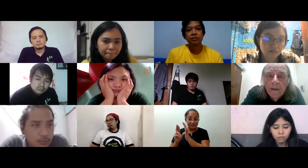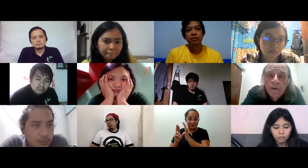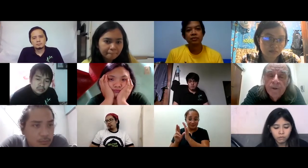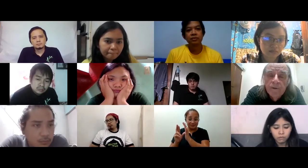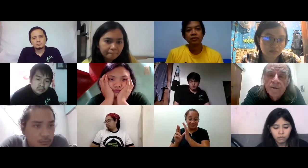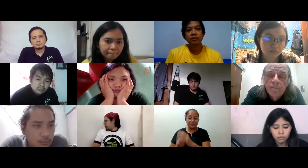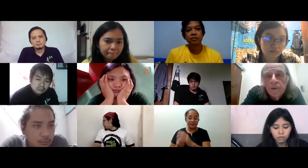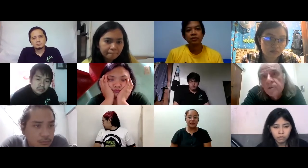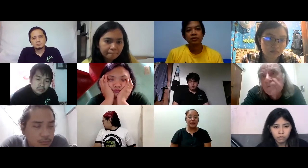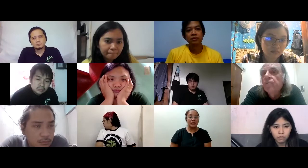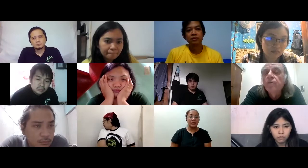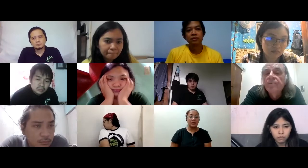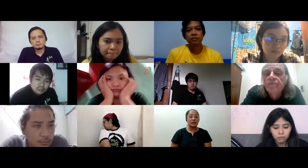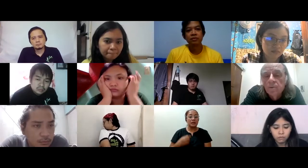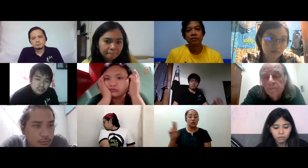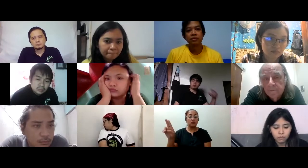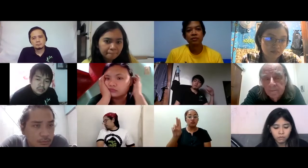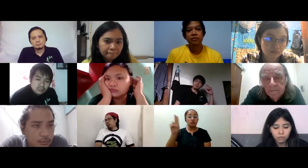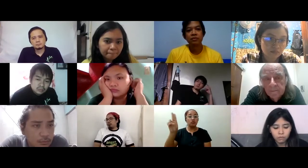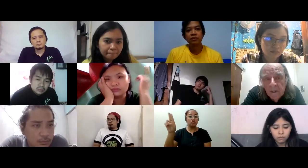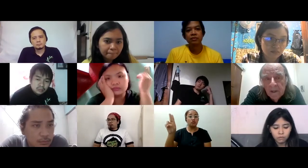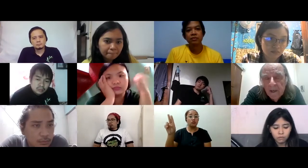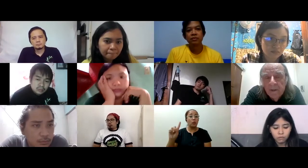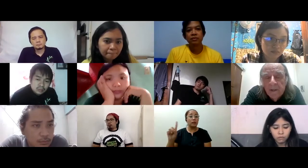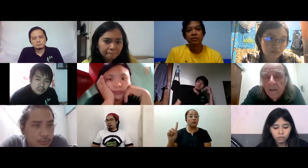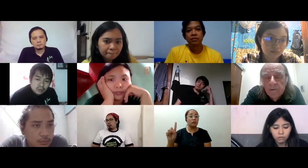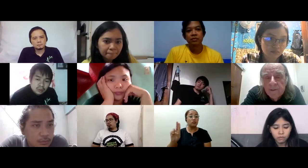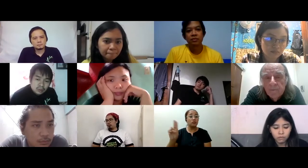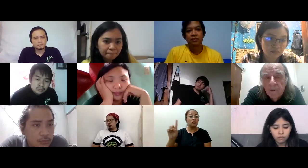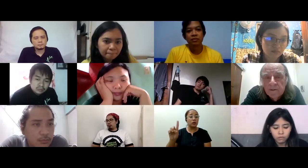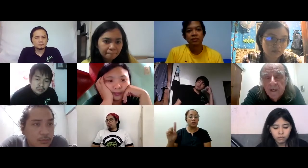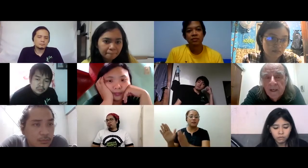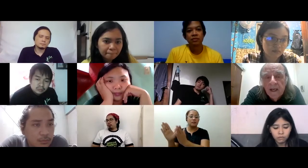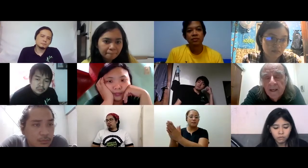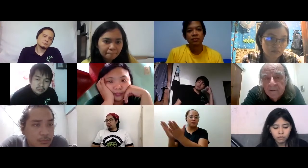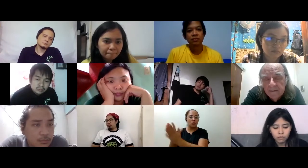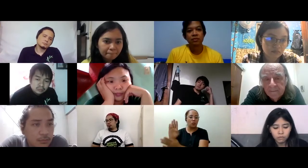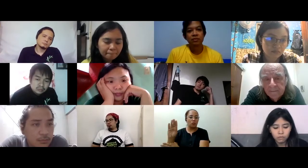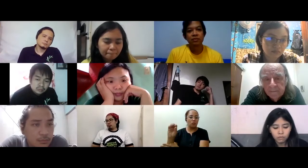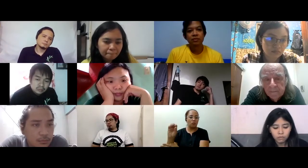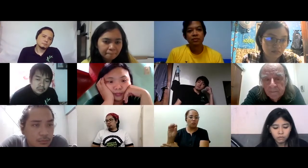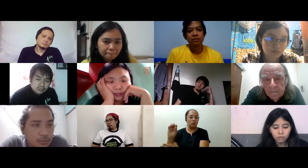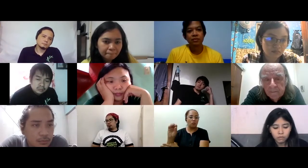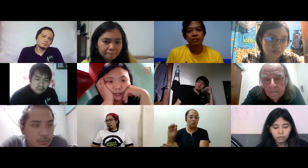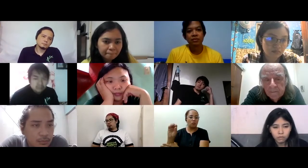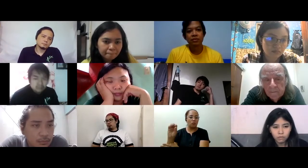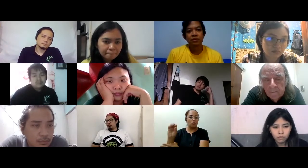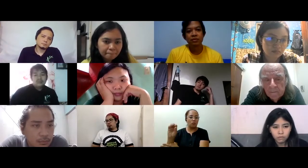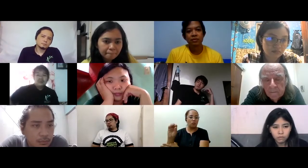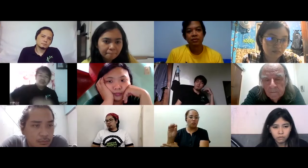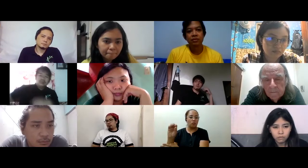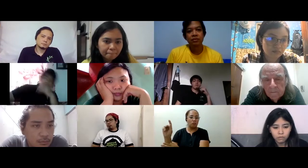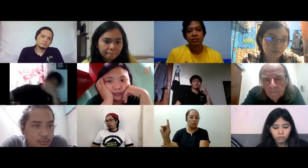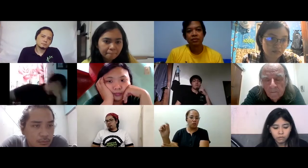And they would use the books for review. They would not use the books in class.